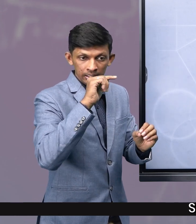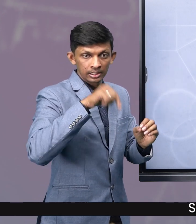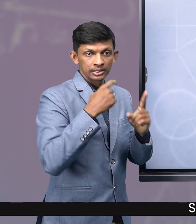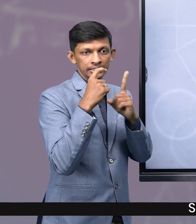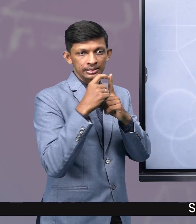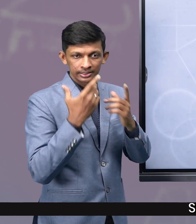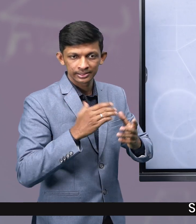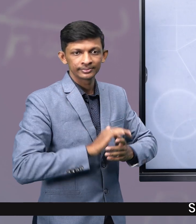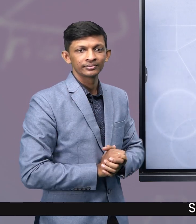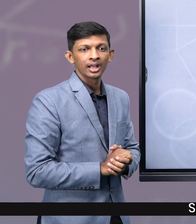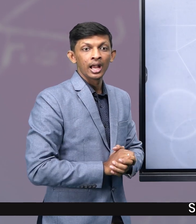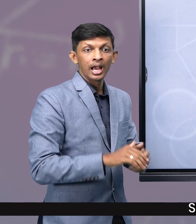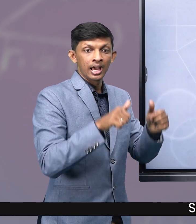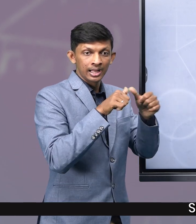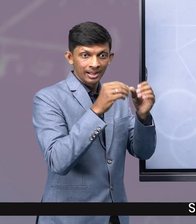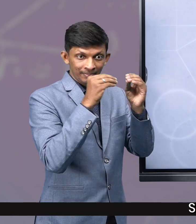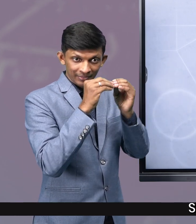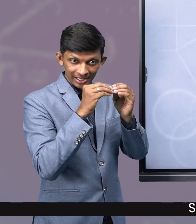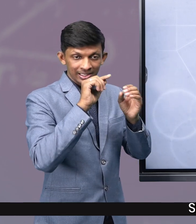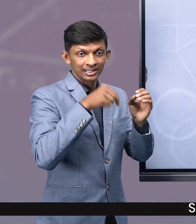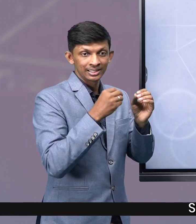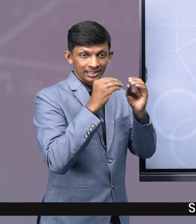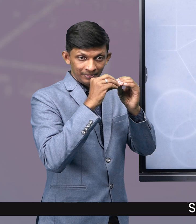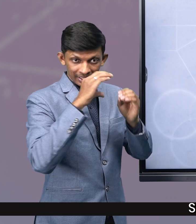Sides: AB, BC, CD and DA.